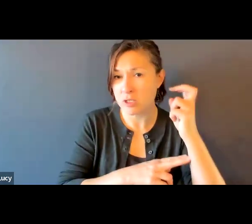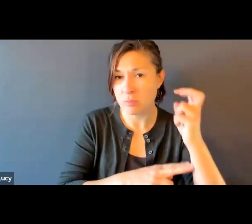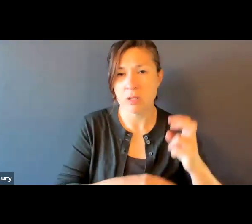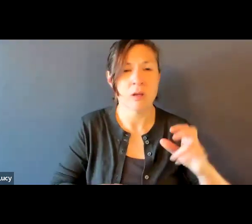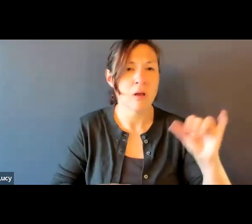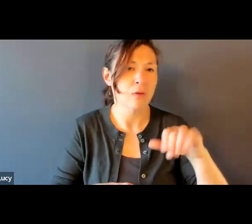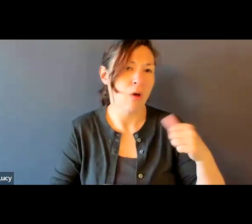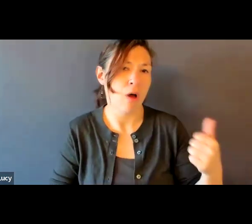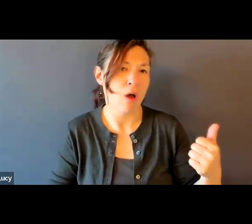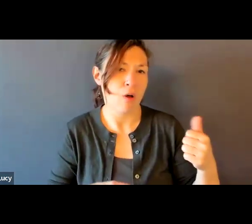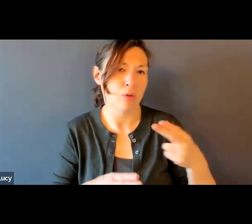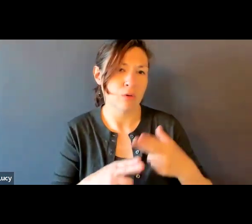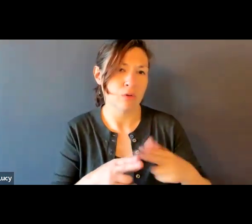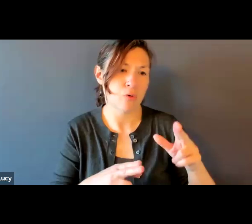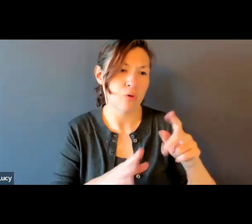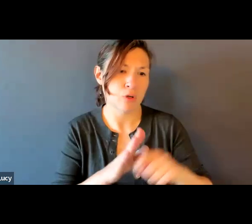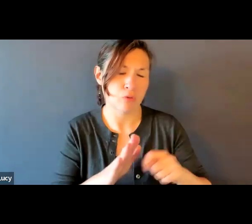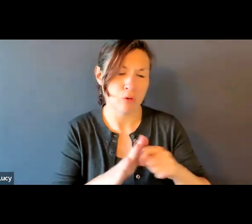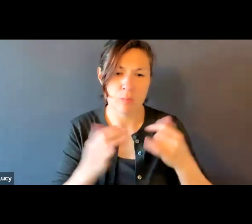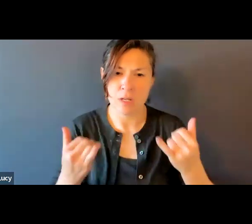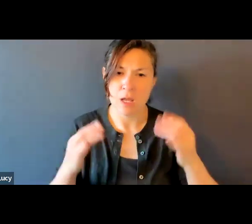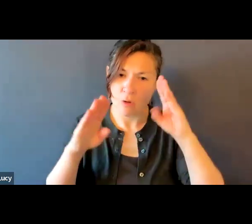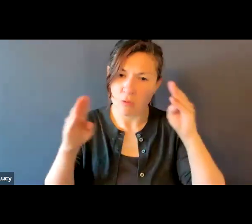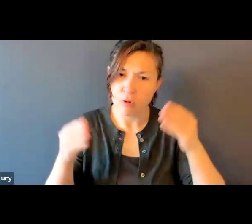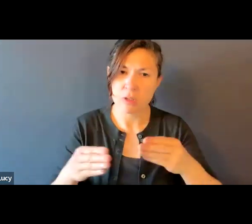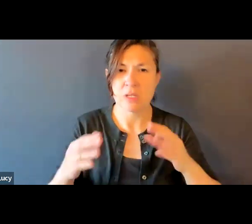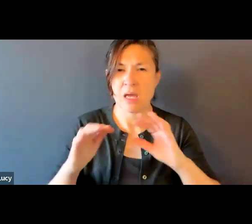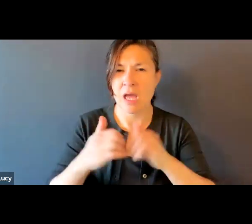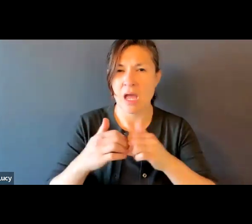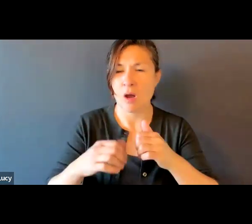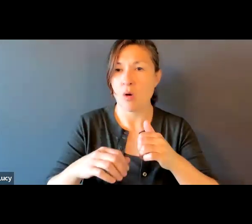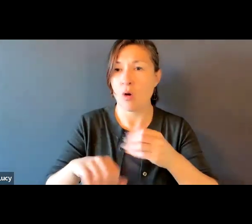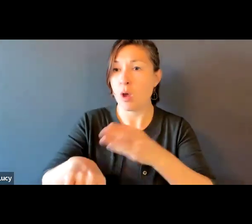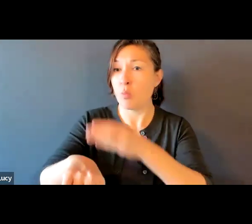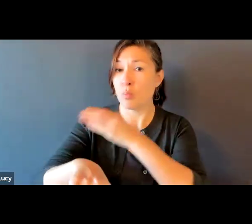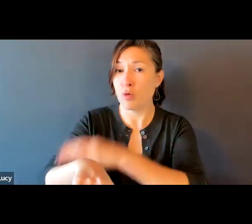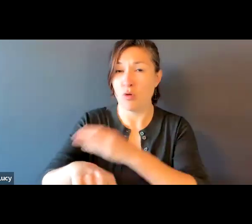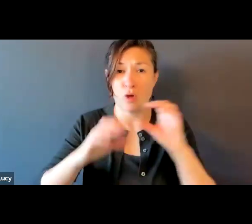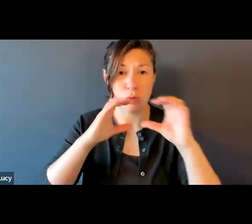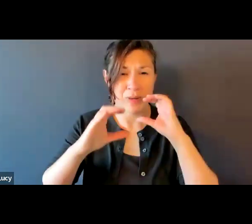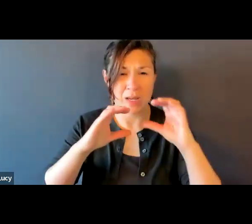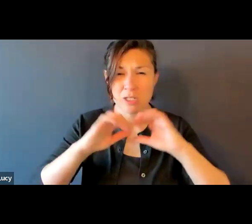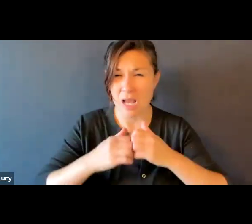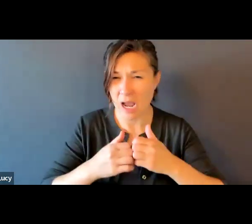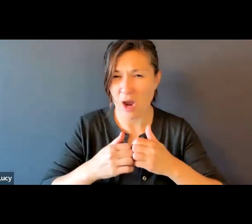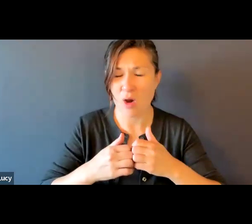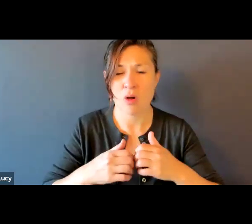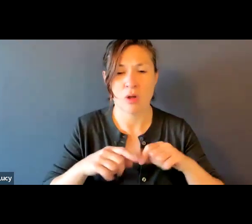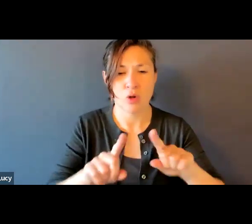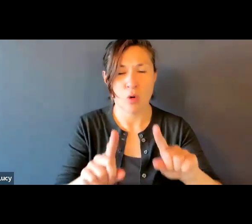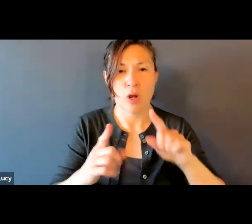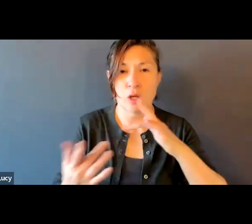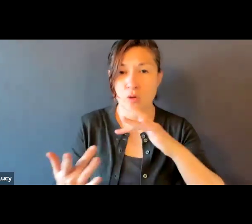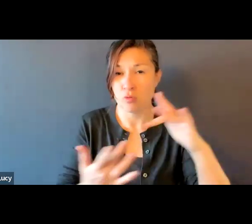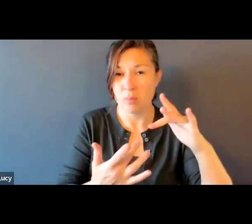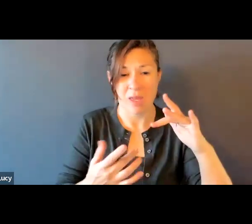we're also really focused on is how do we improve communication around these trips? One of the challenges particularly is when a trip does not